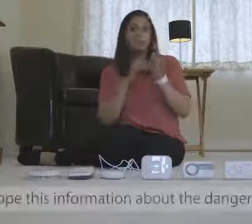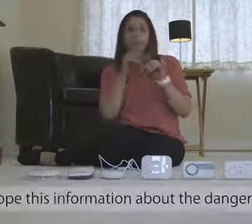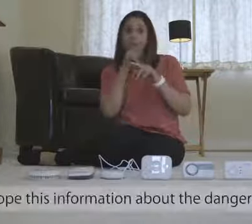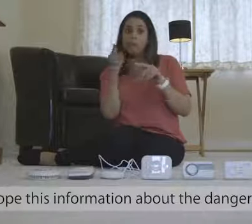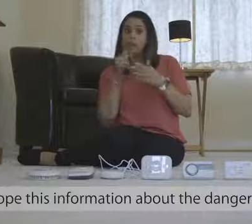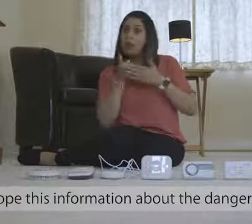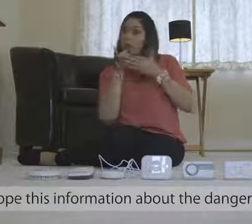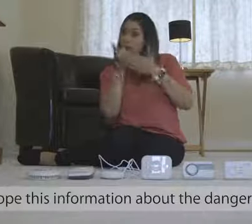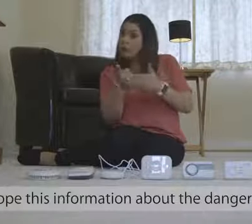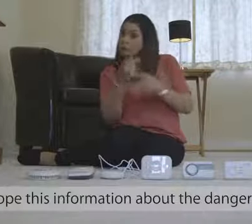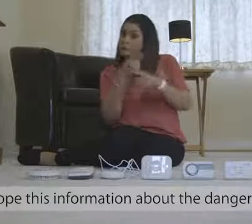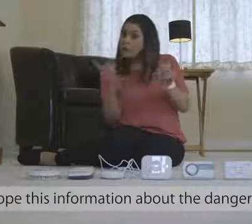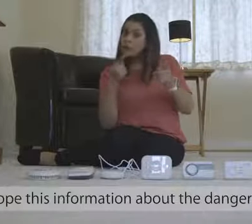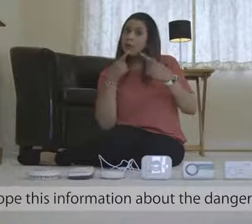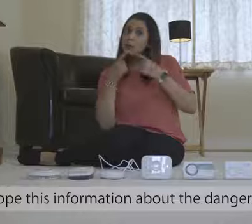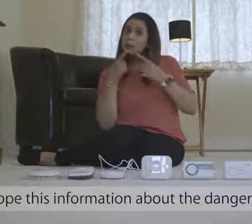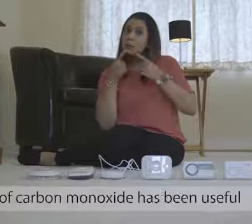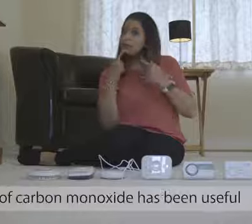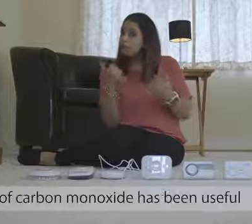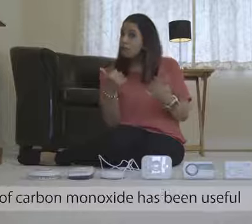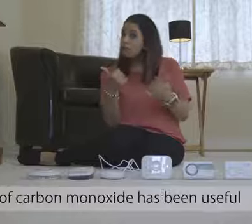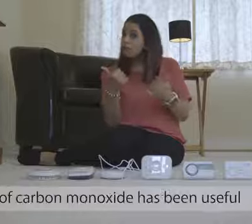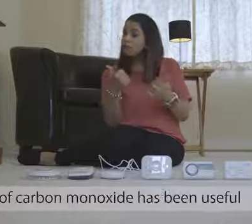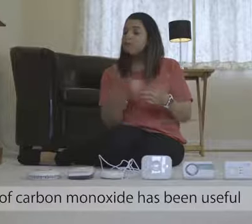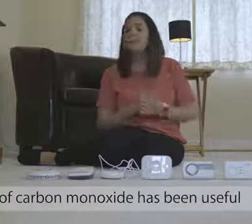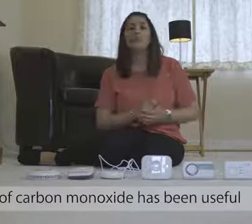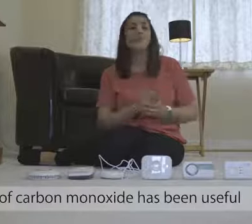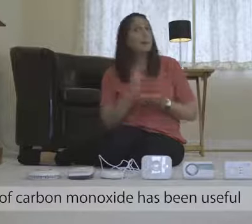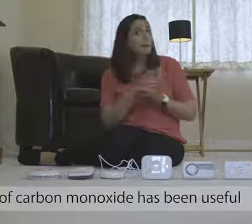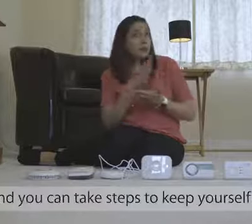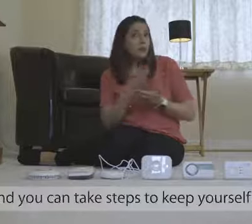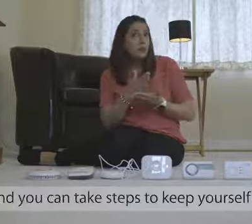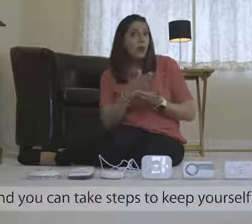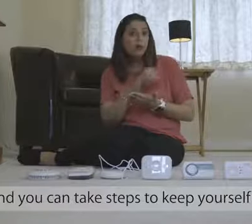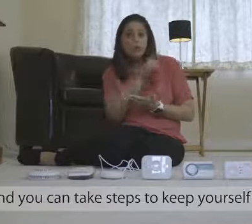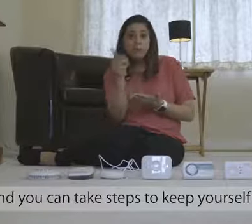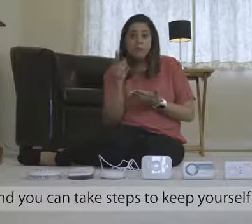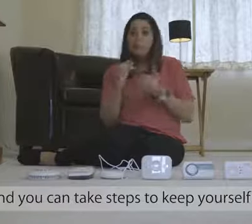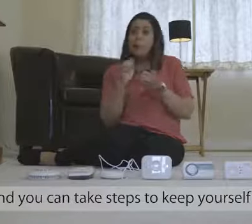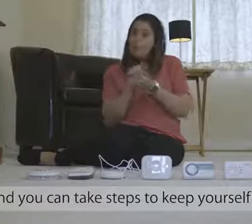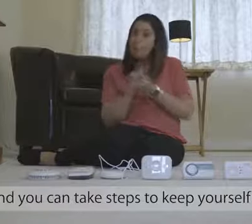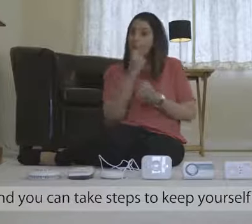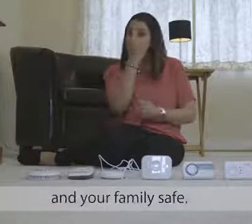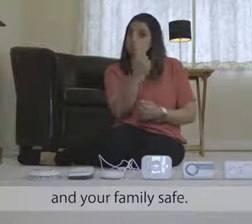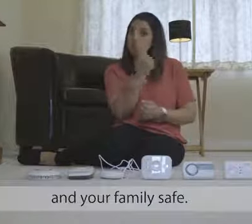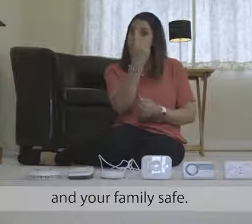I hope this information about the dangers of carbon monoxide has been useful, and you can take steps to keep yourself and your family